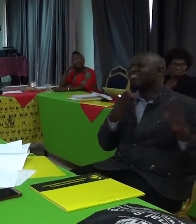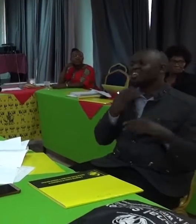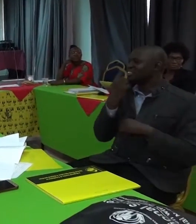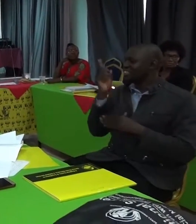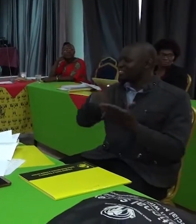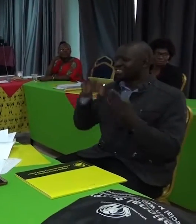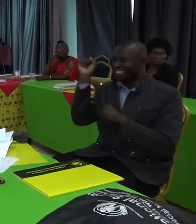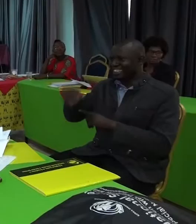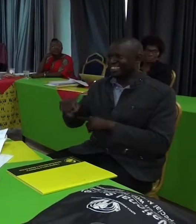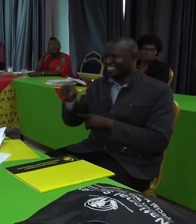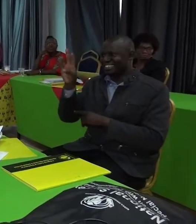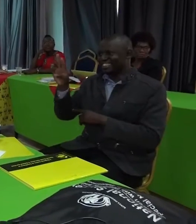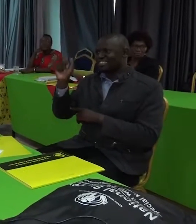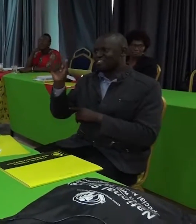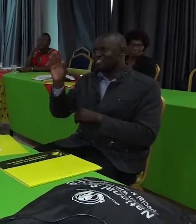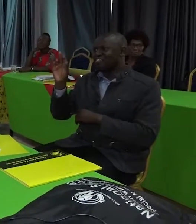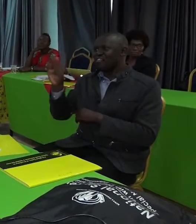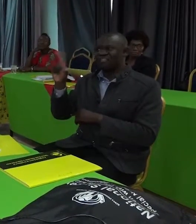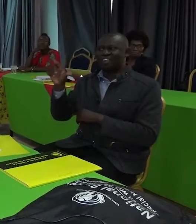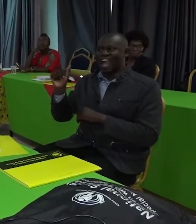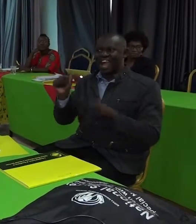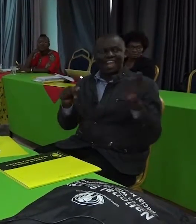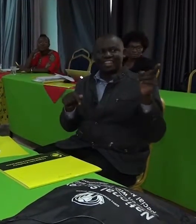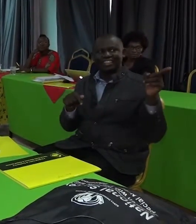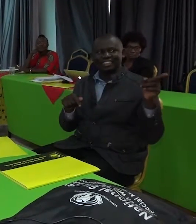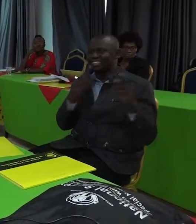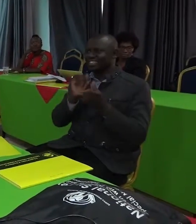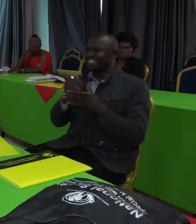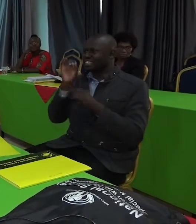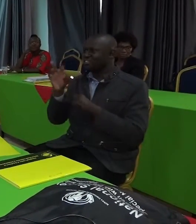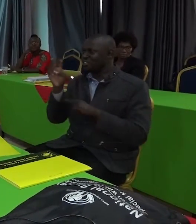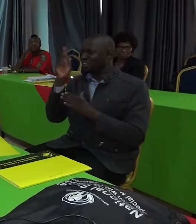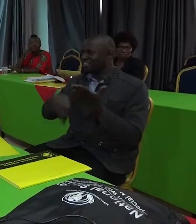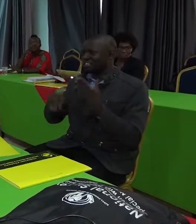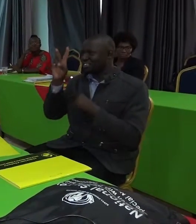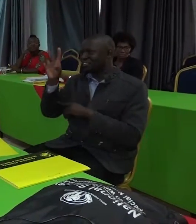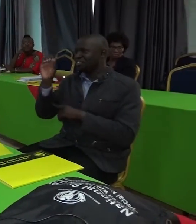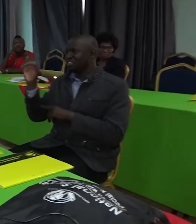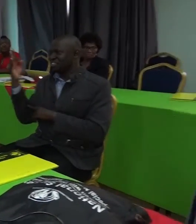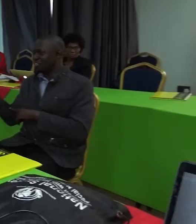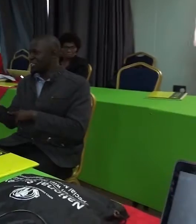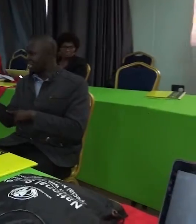Yeah. When you look at, like in 203, look at the statement that came up,